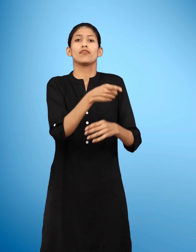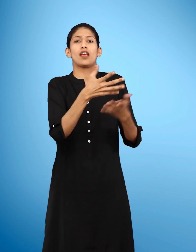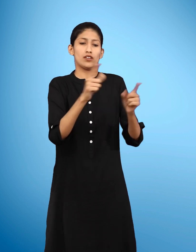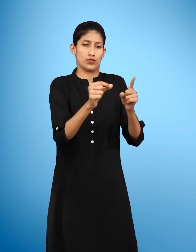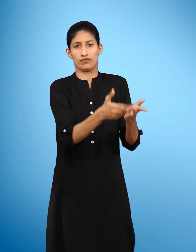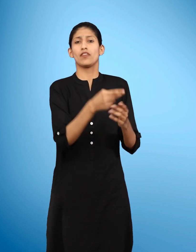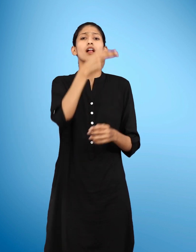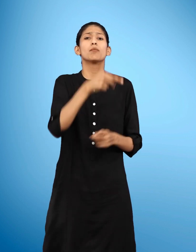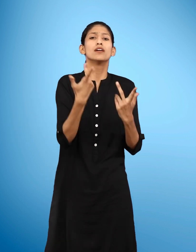sea?